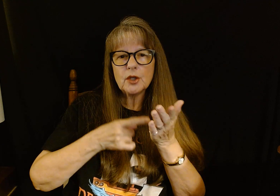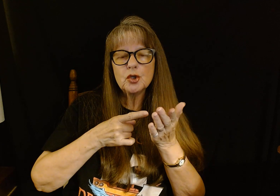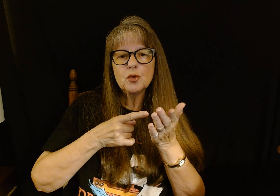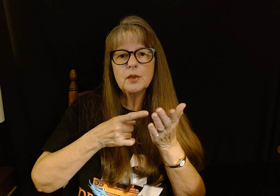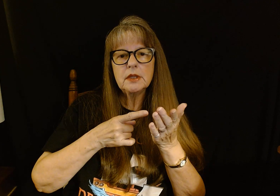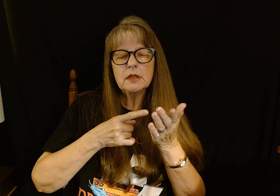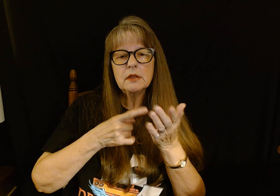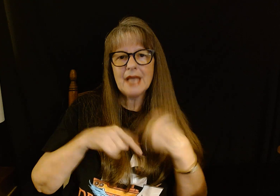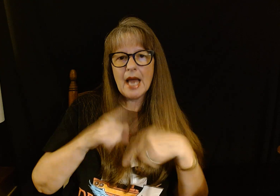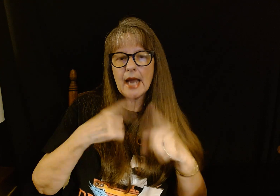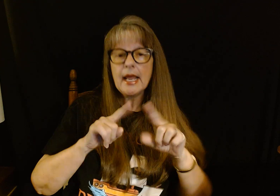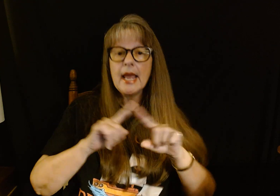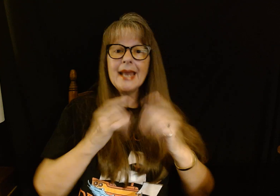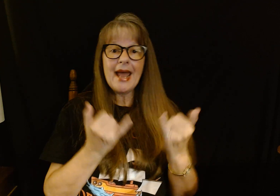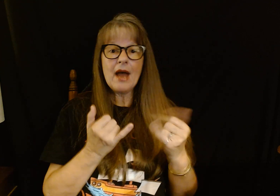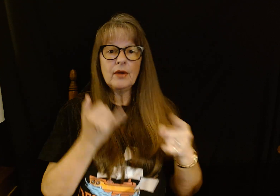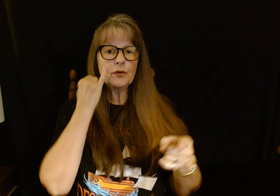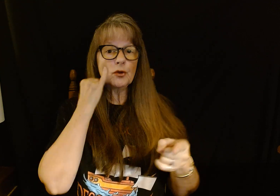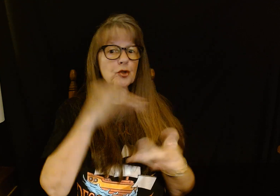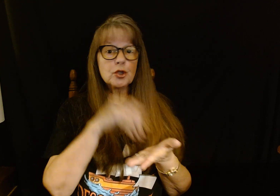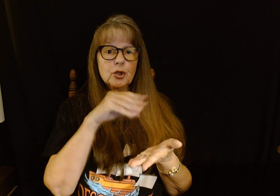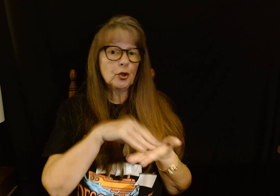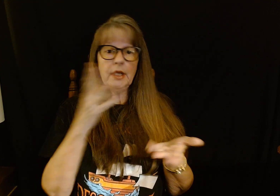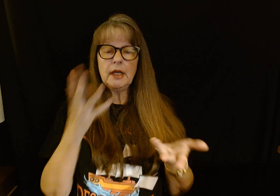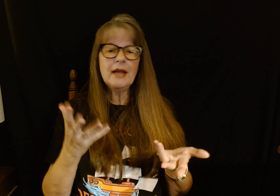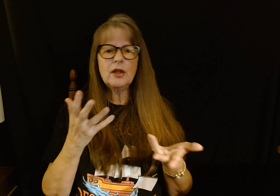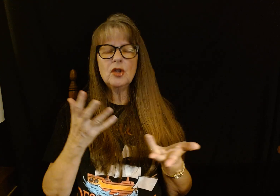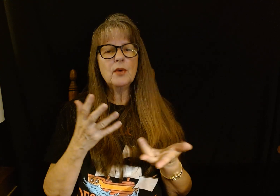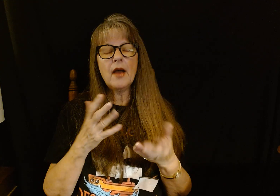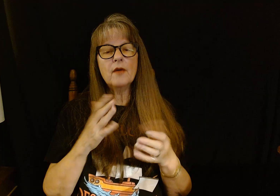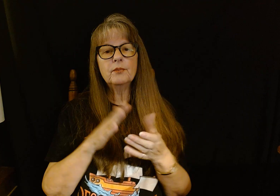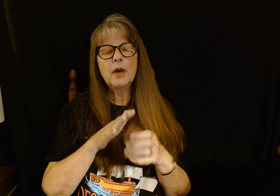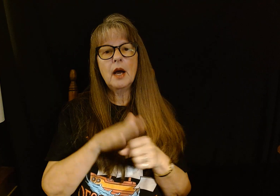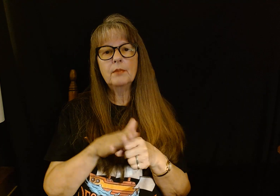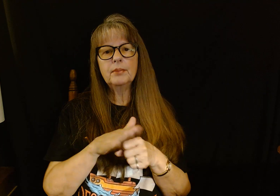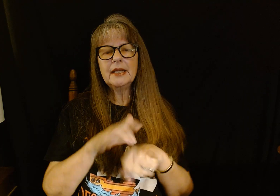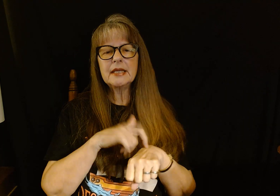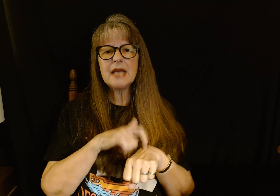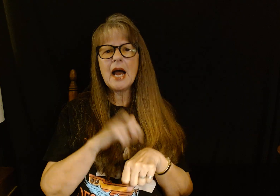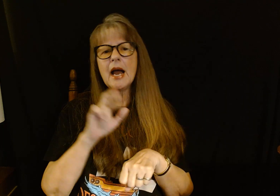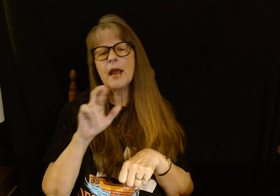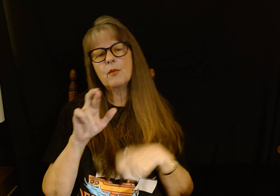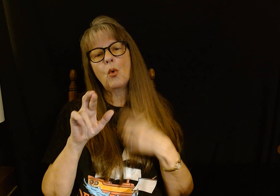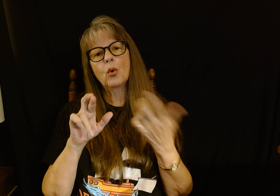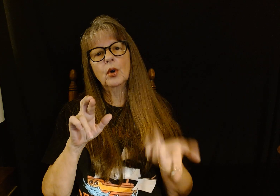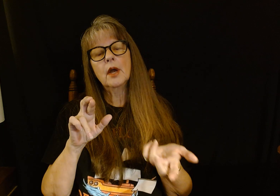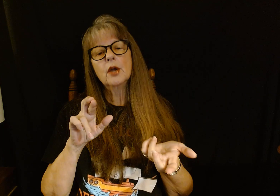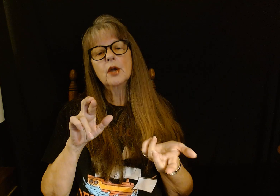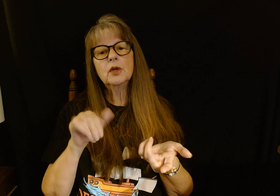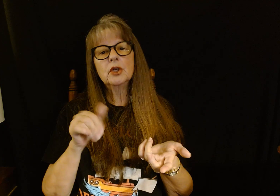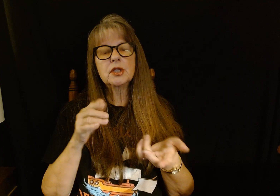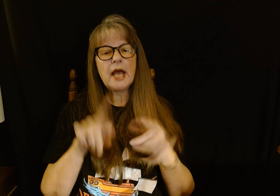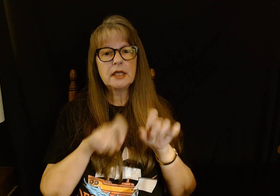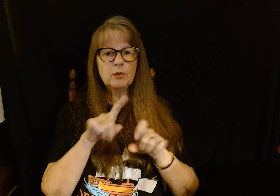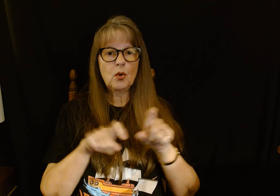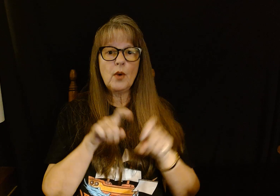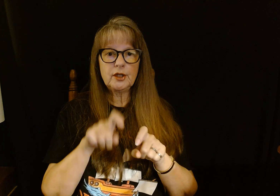you would sign. Now, if you're just learning, now you would have plenty of time, or you could just ask more